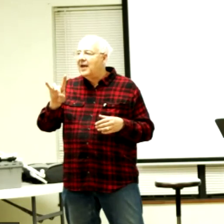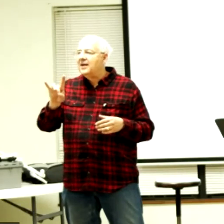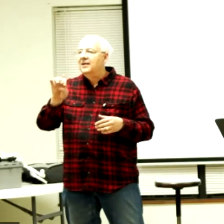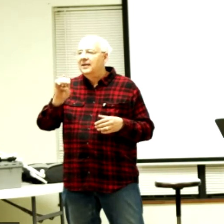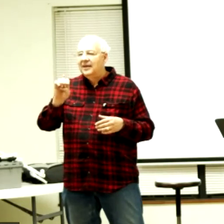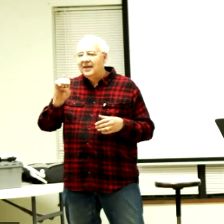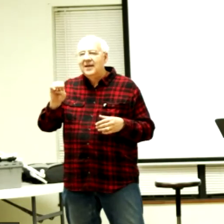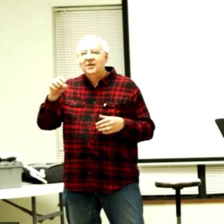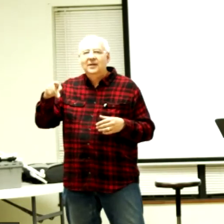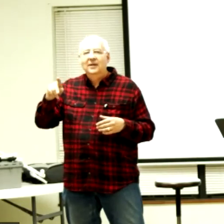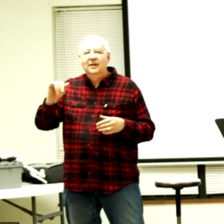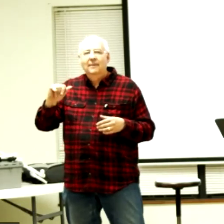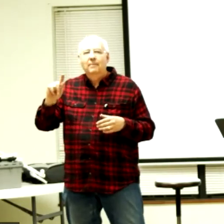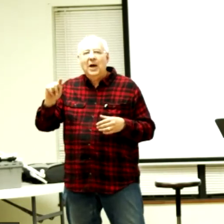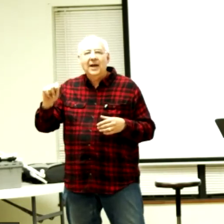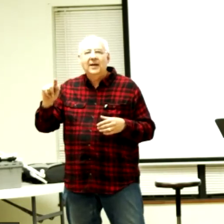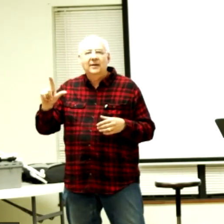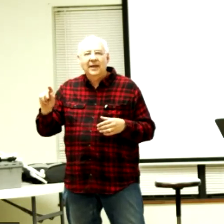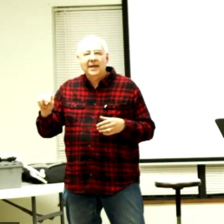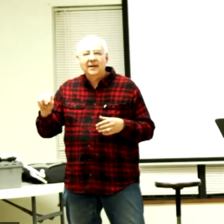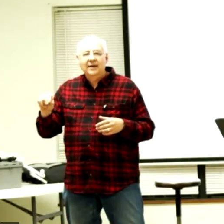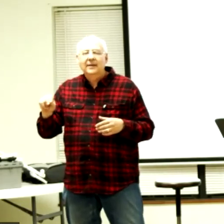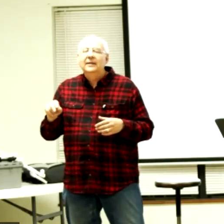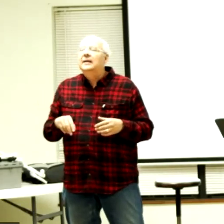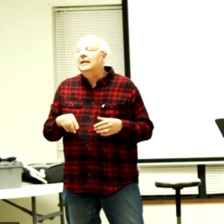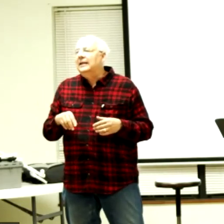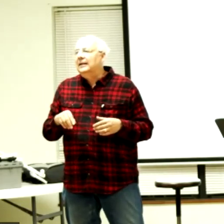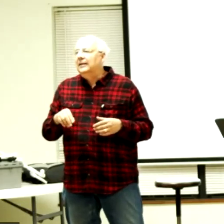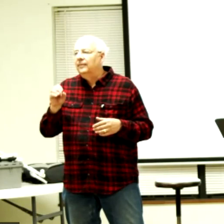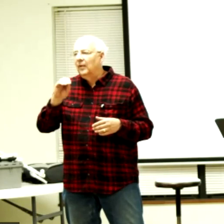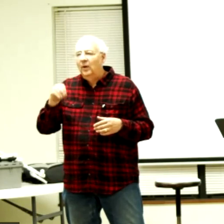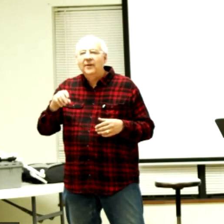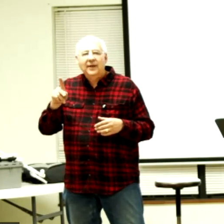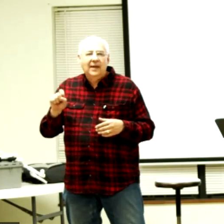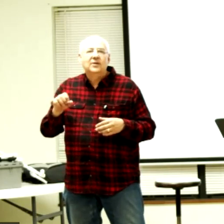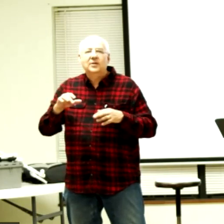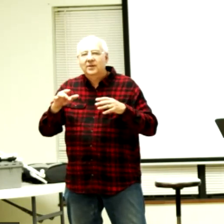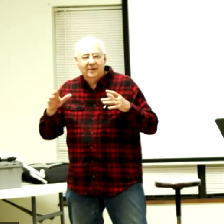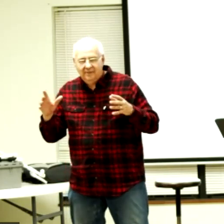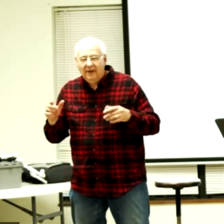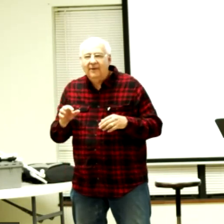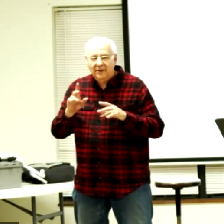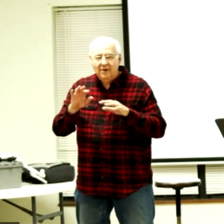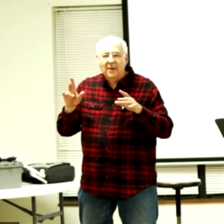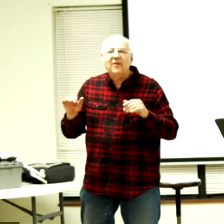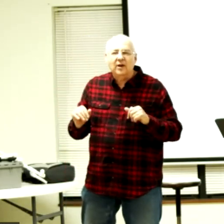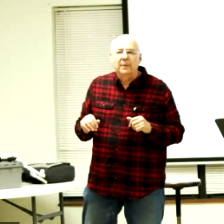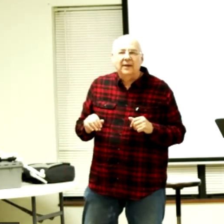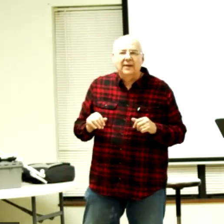1208 East Pyatt Lane, Olathe, Kansas, whatever. You'd be finger spelling at